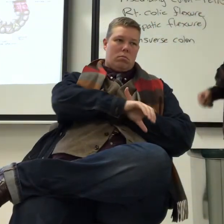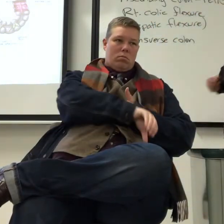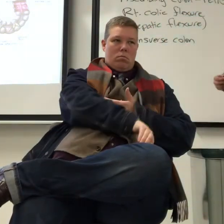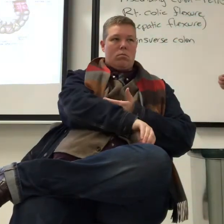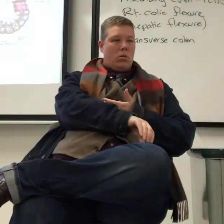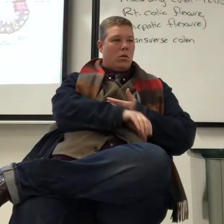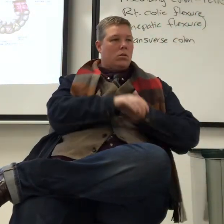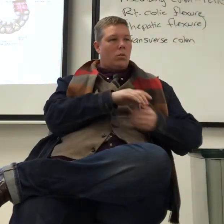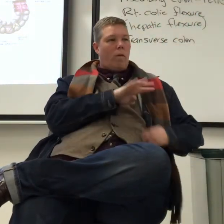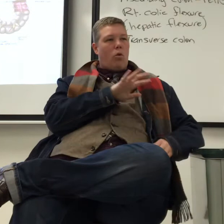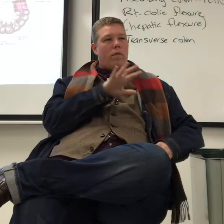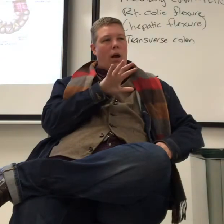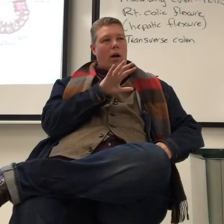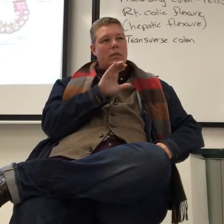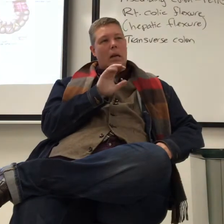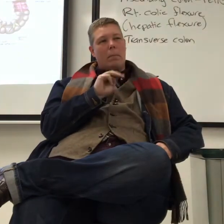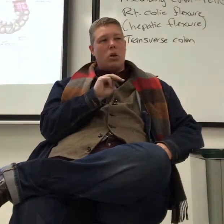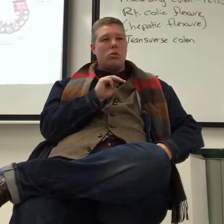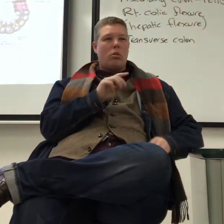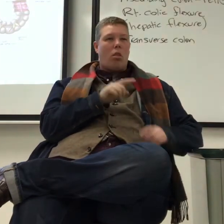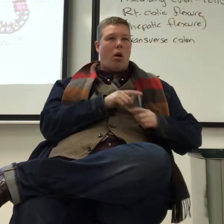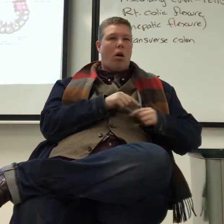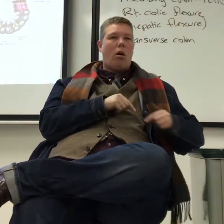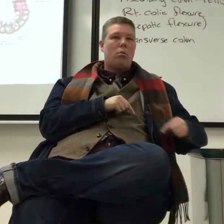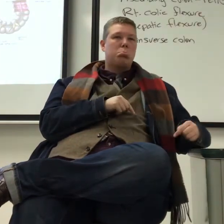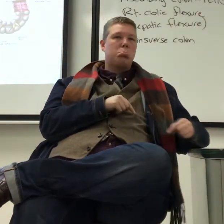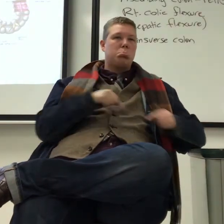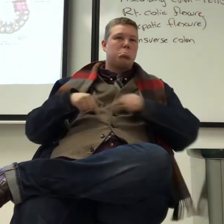About 45 centimeters long.